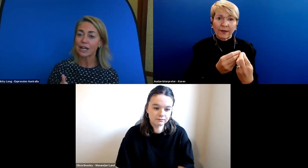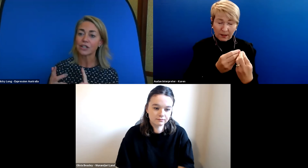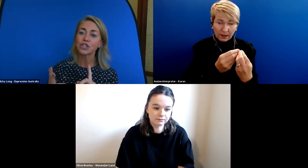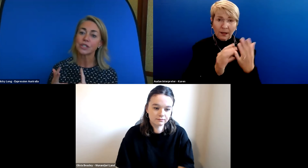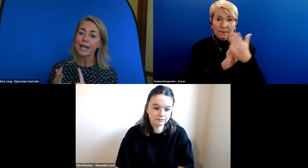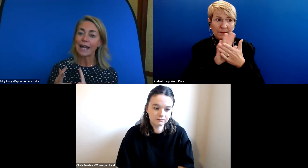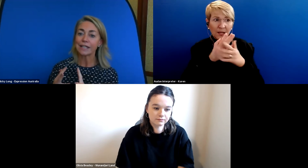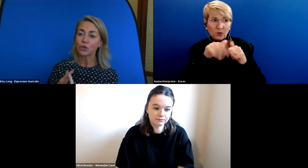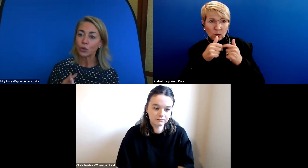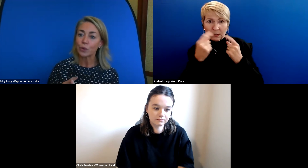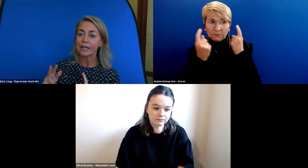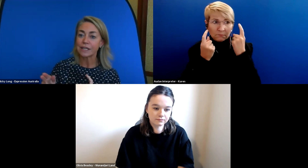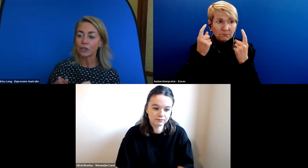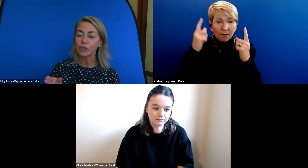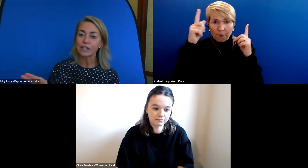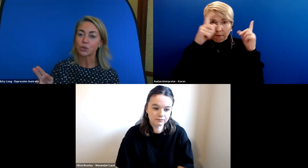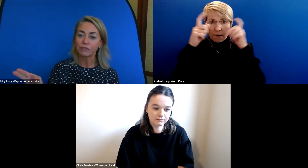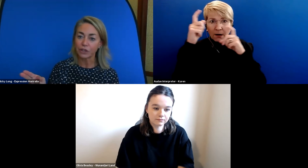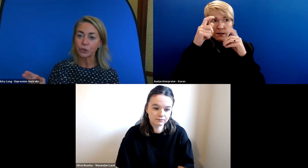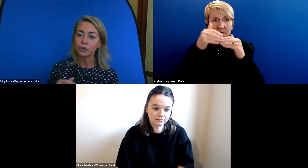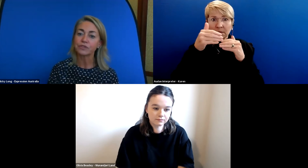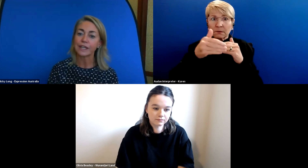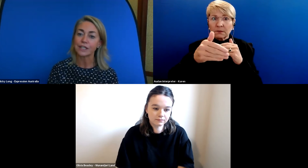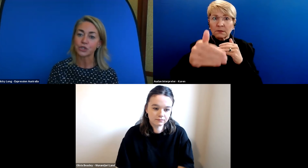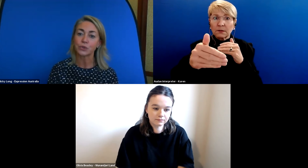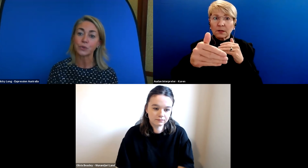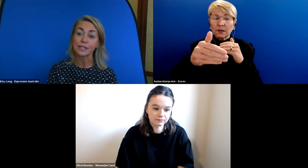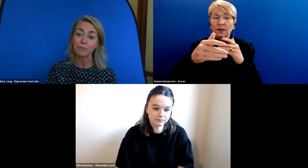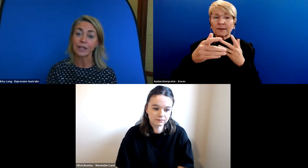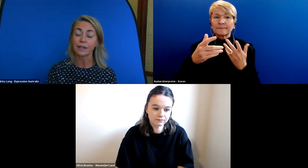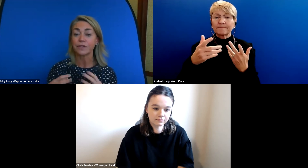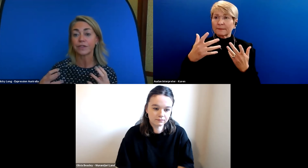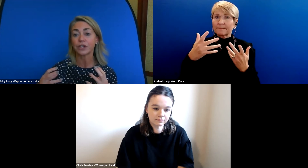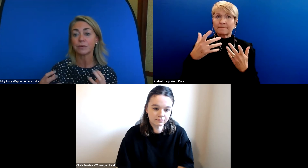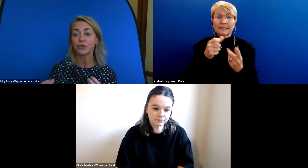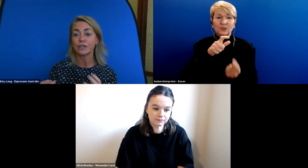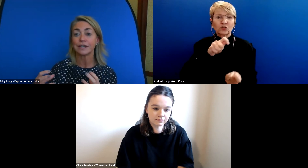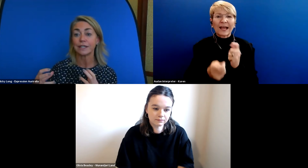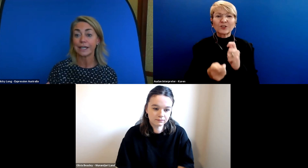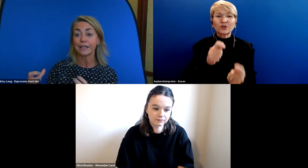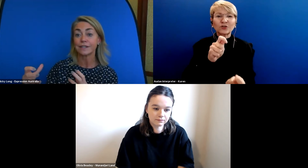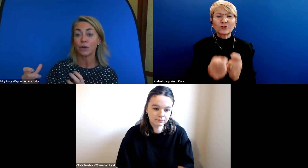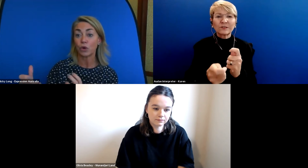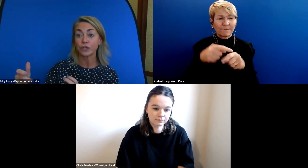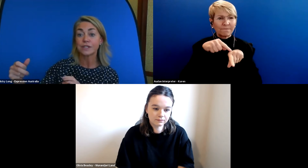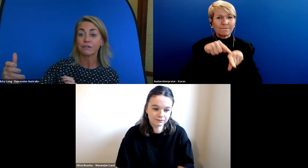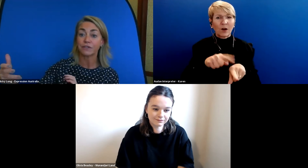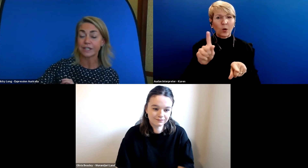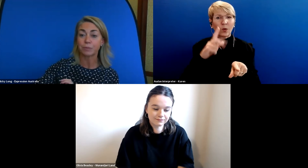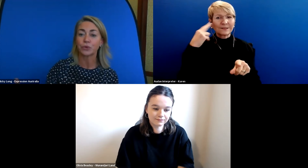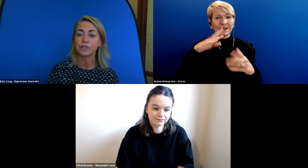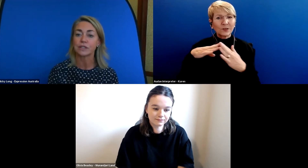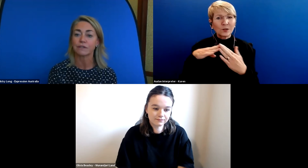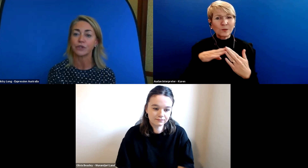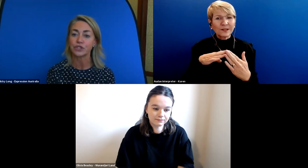in touch, and is always looking to evolve into something that the community needs, wants for